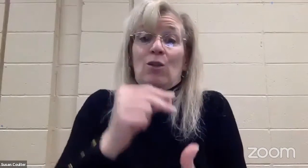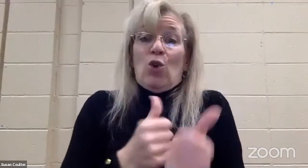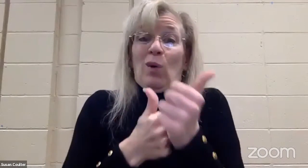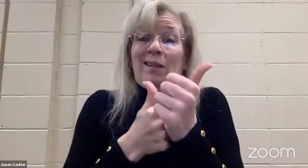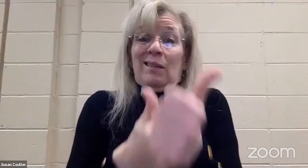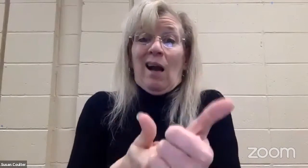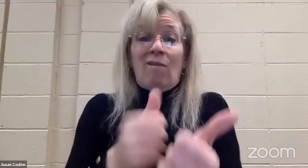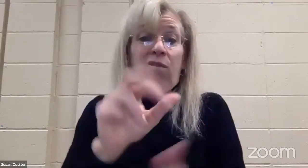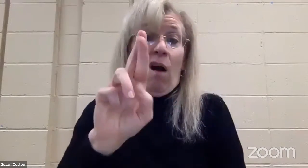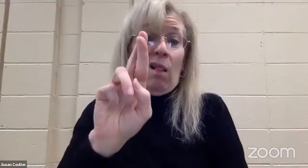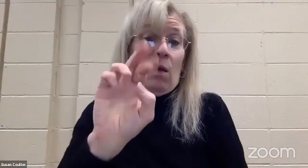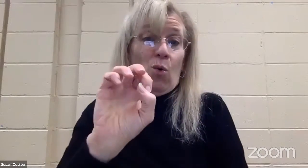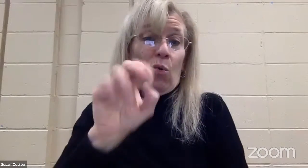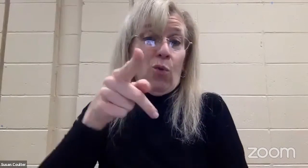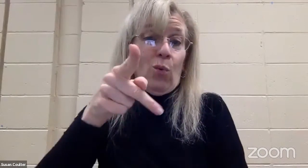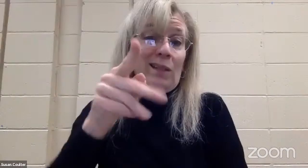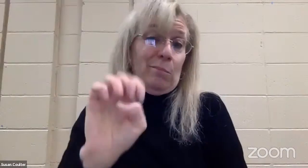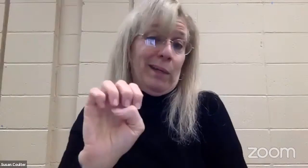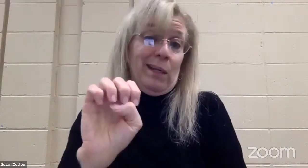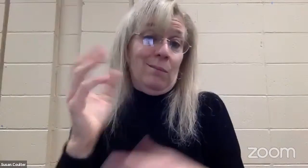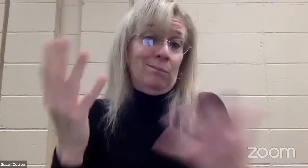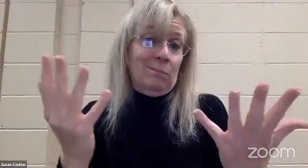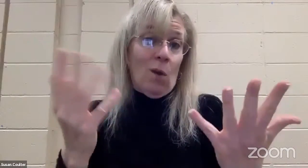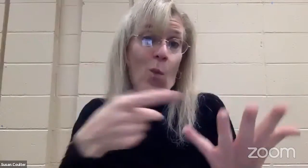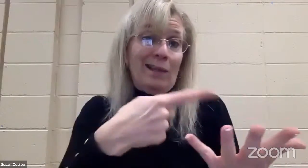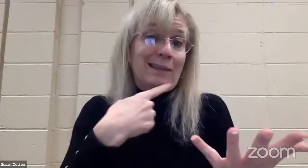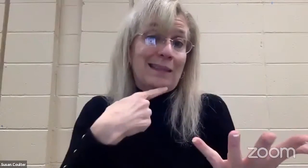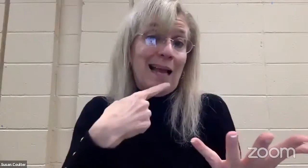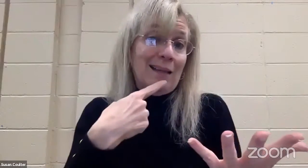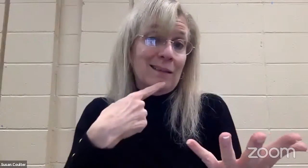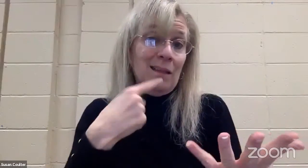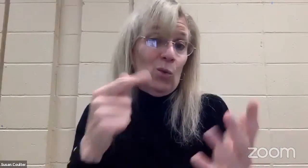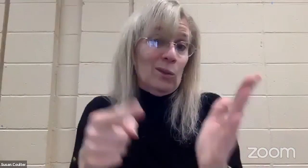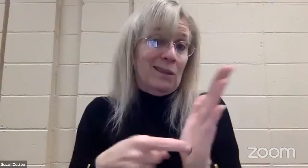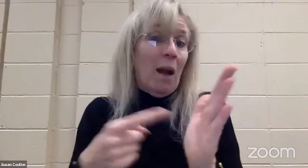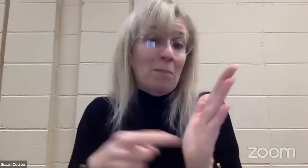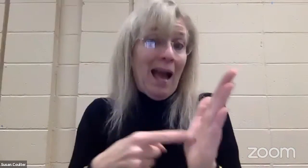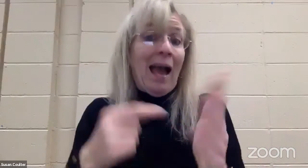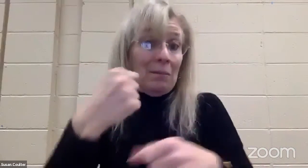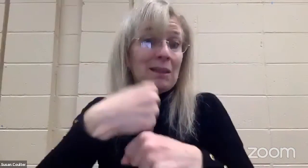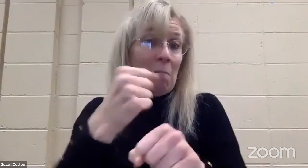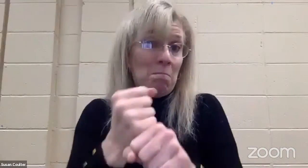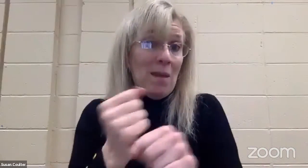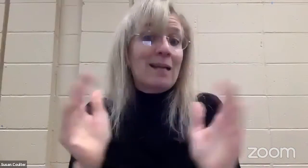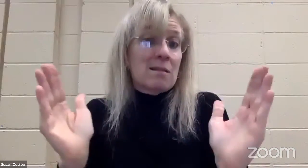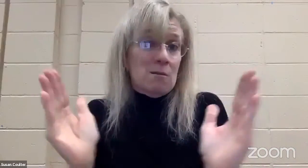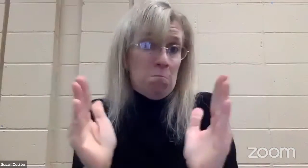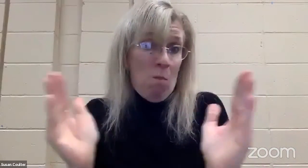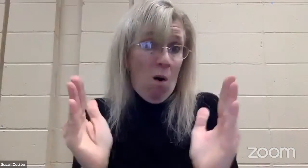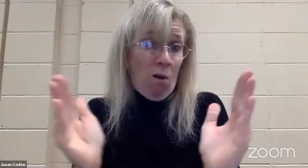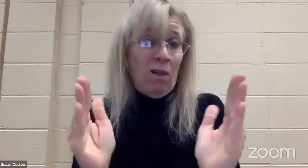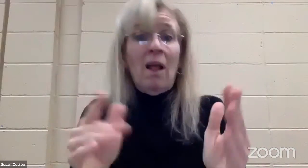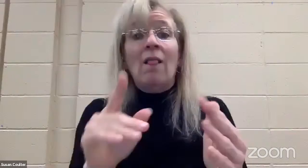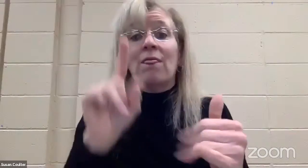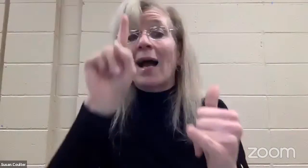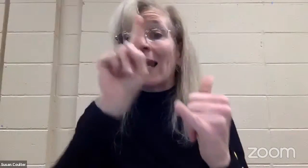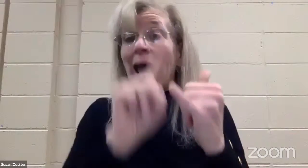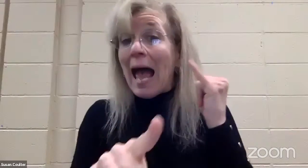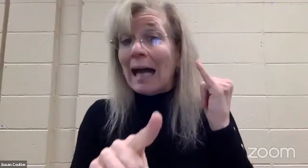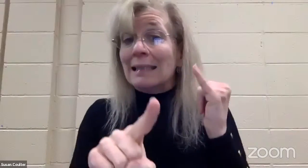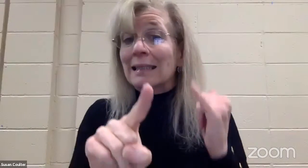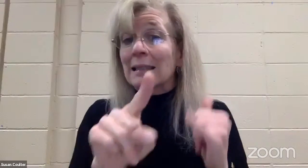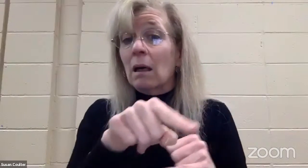What I do is I follow the recipe, what it says. Sometimes it makes more.